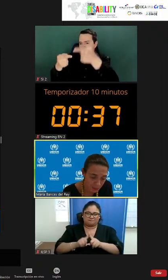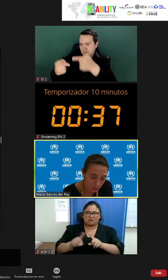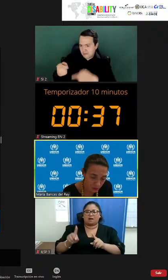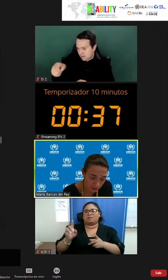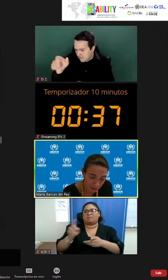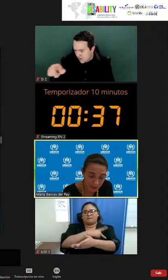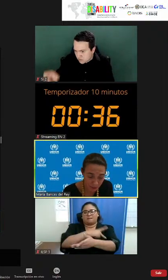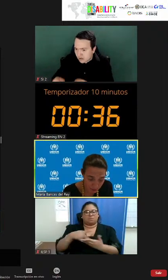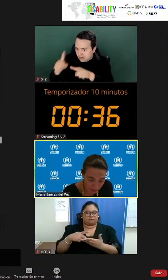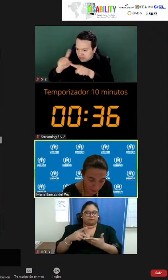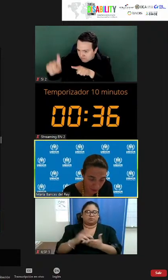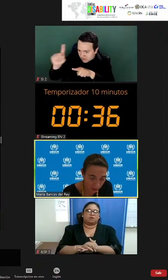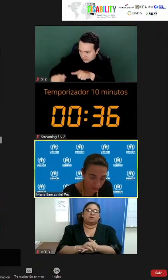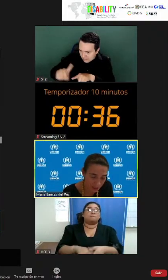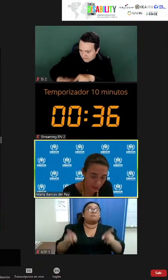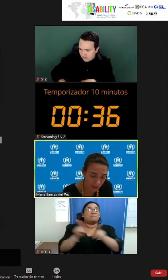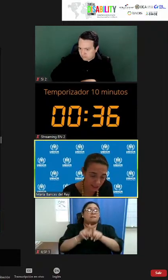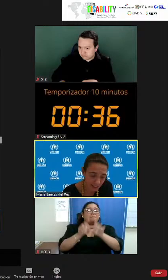is